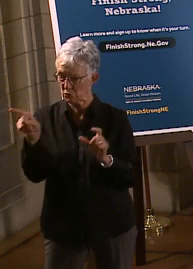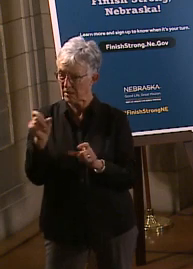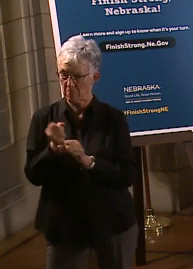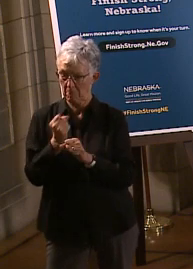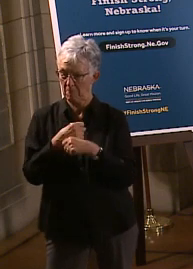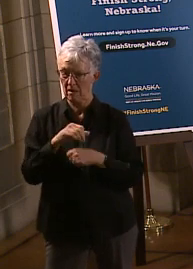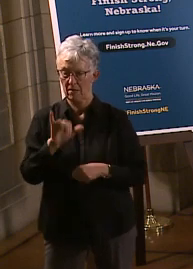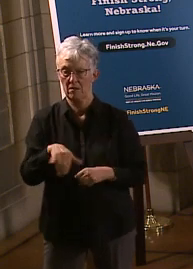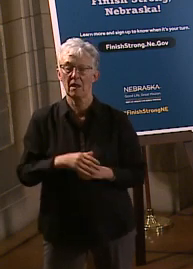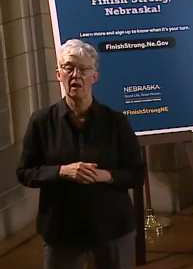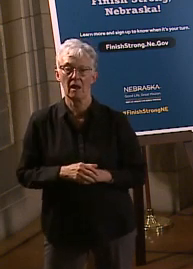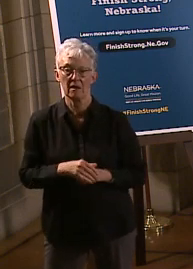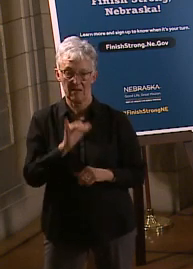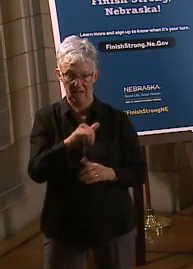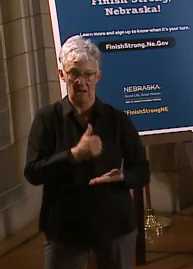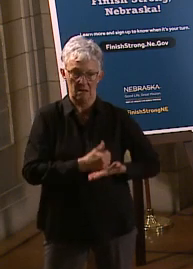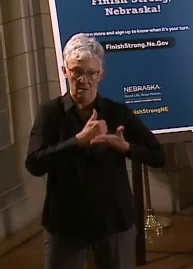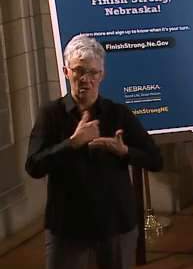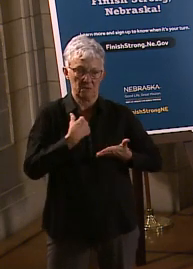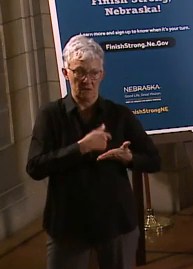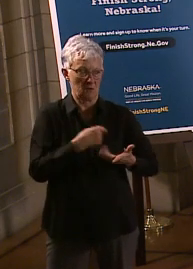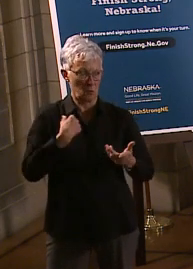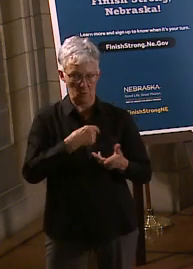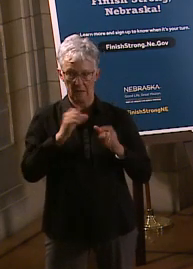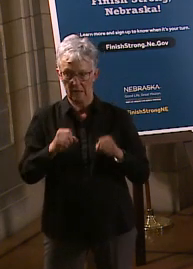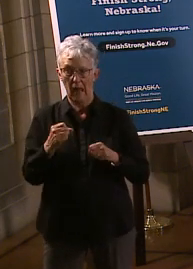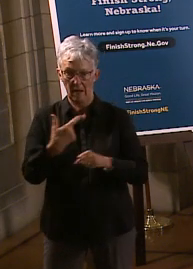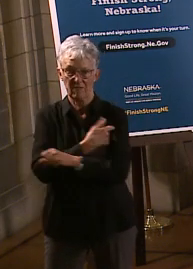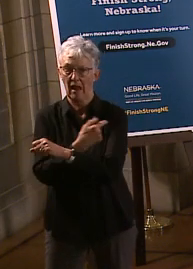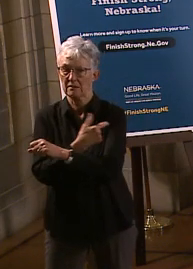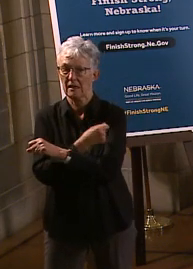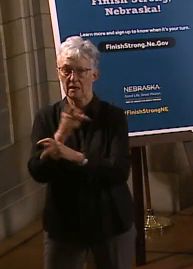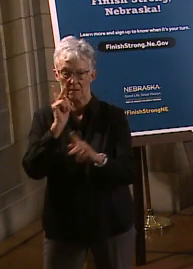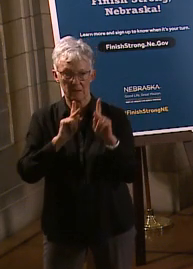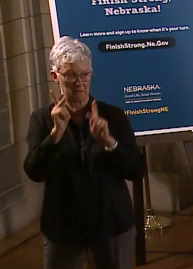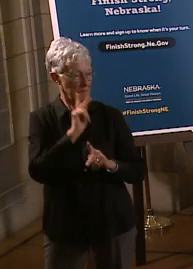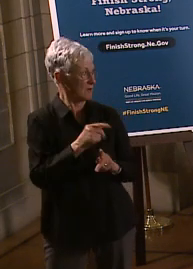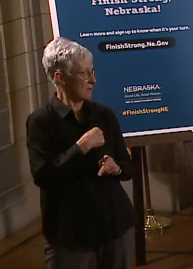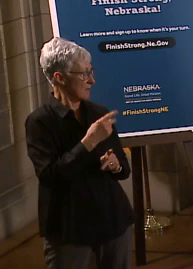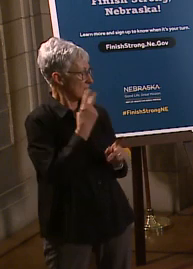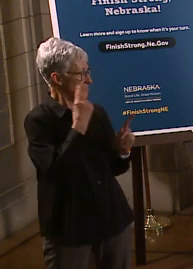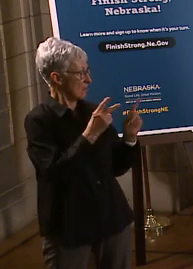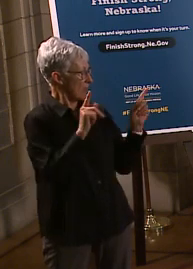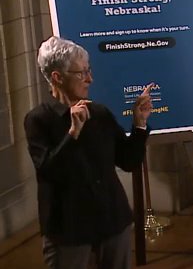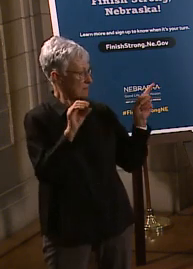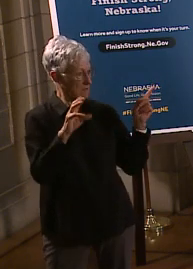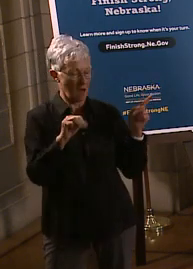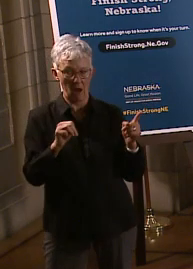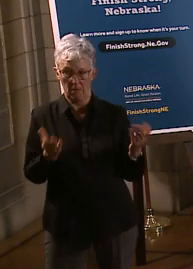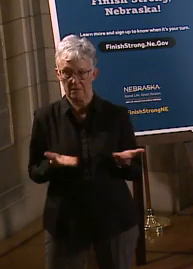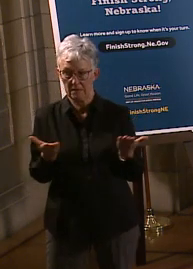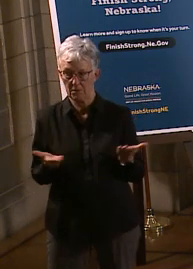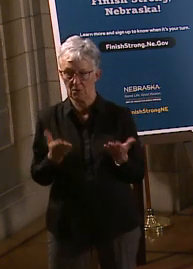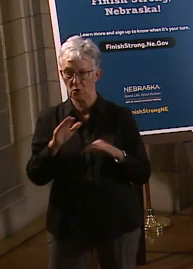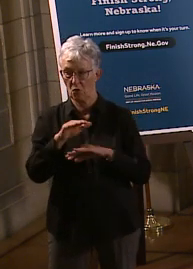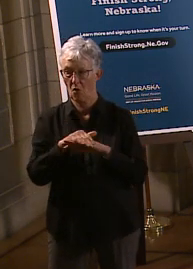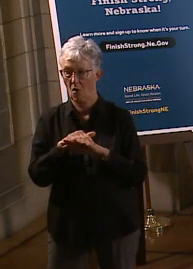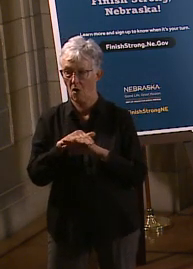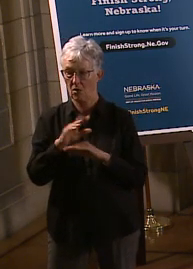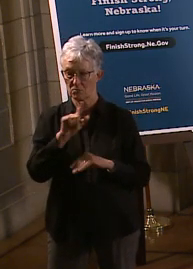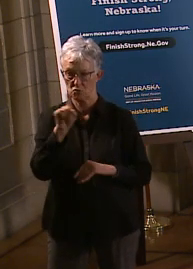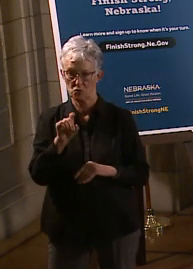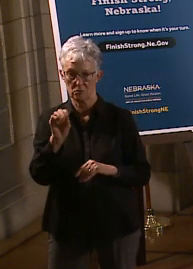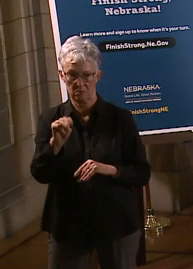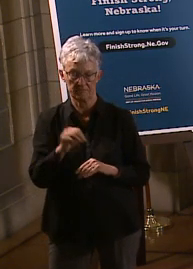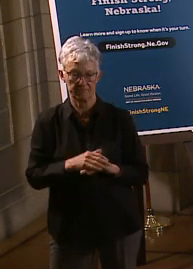vaccine. And so we're very excited to have Tom Poland hopefully on here. I saw him there for a second ago. And they've invested